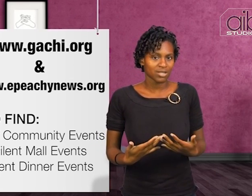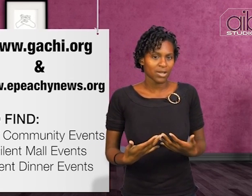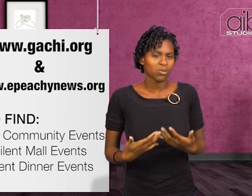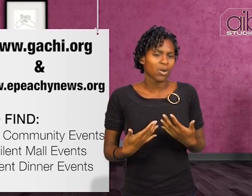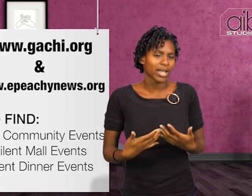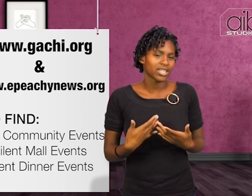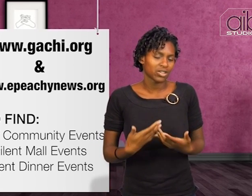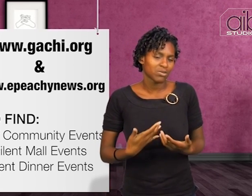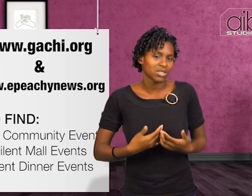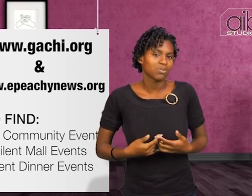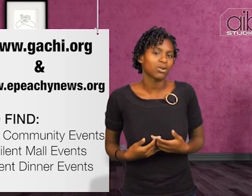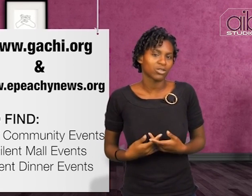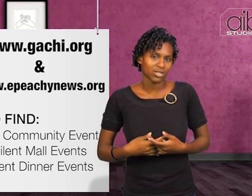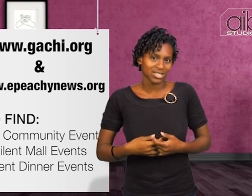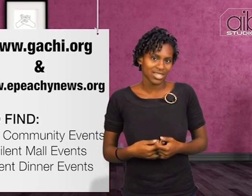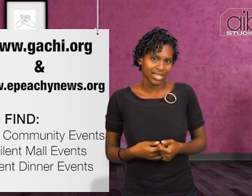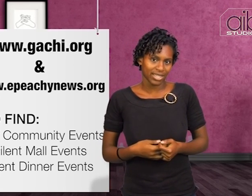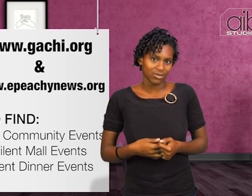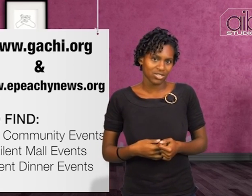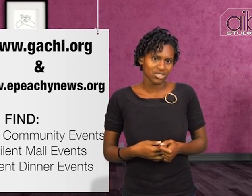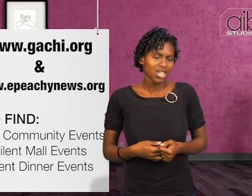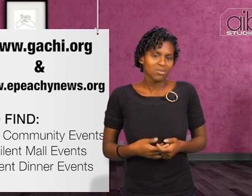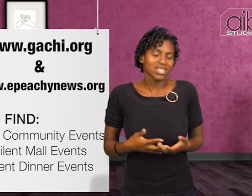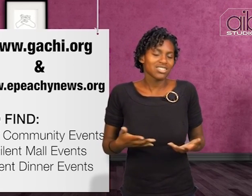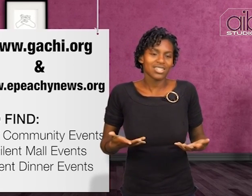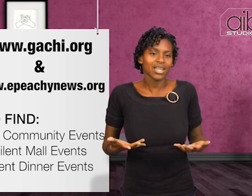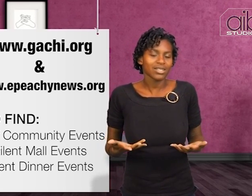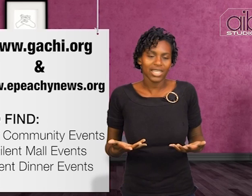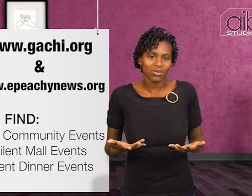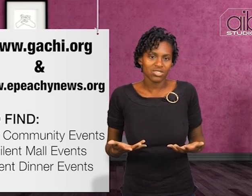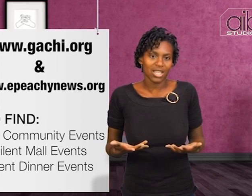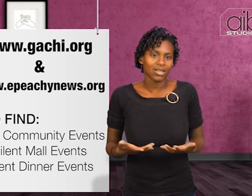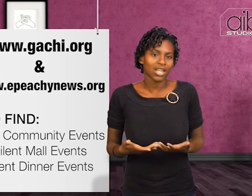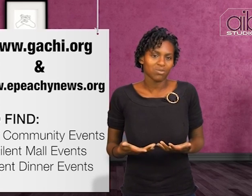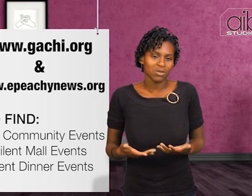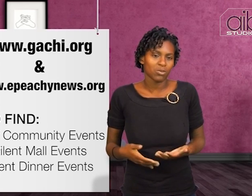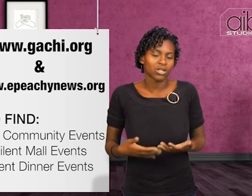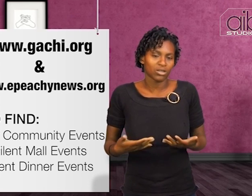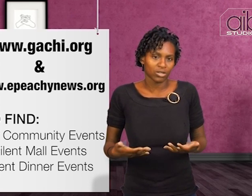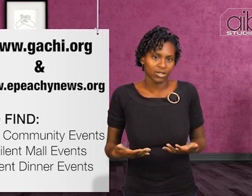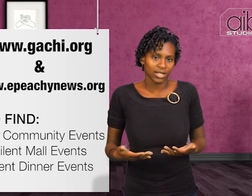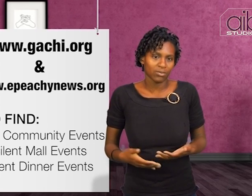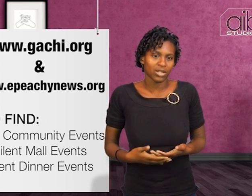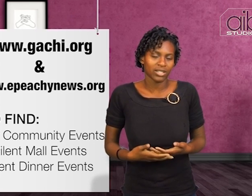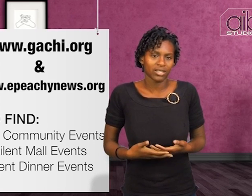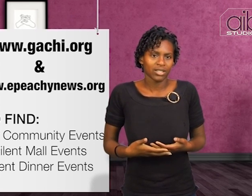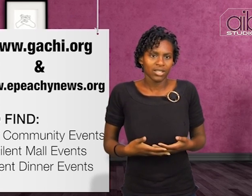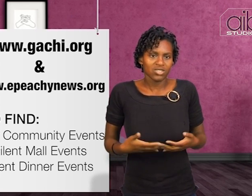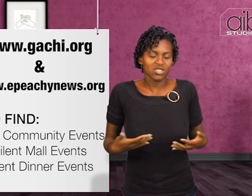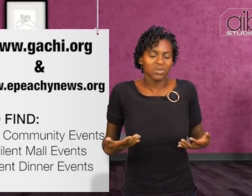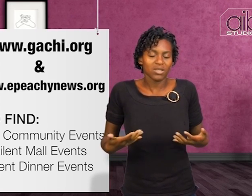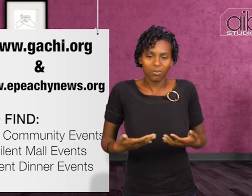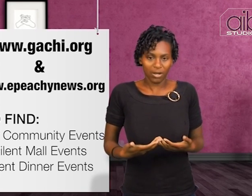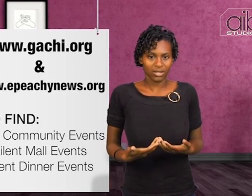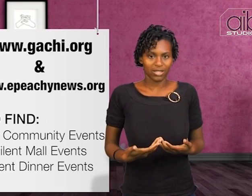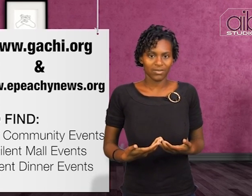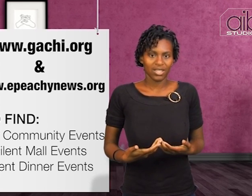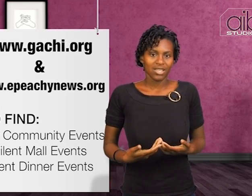about why hearing people are learning sign language, because it's not a language that a lot of people want to learn and want to just be a part of.